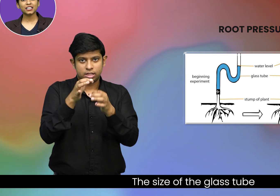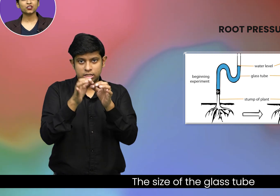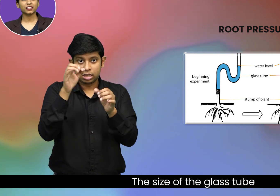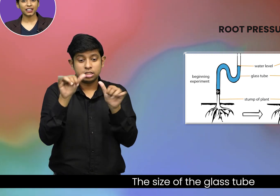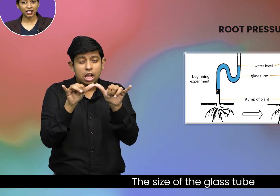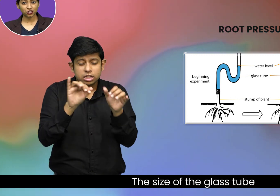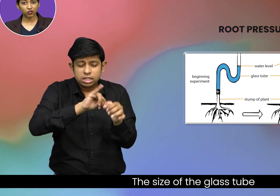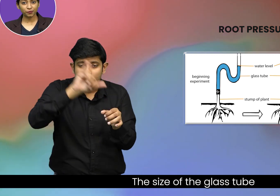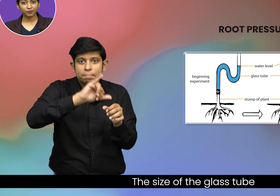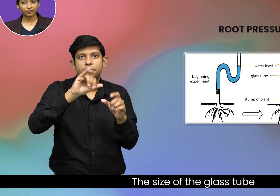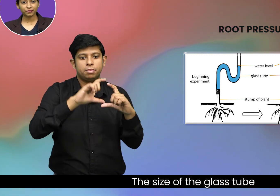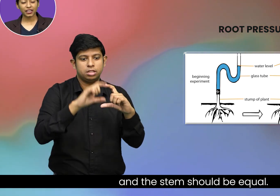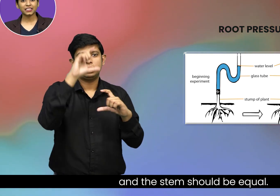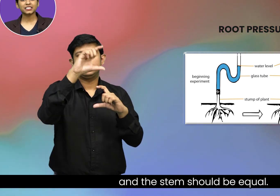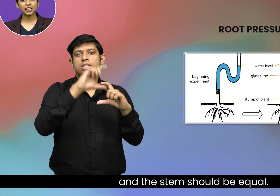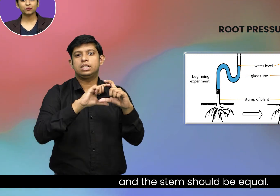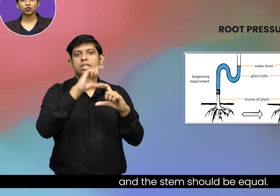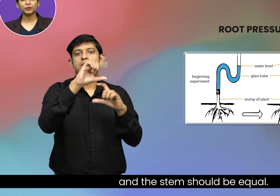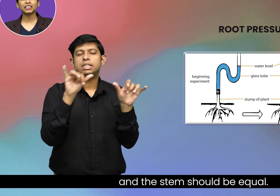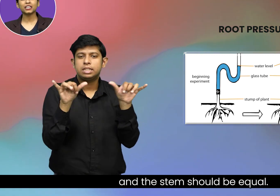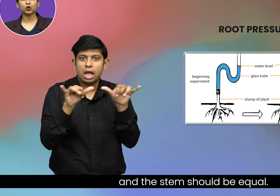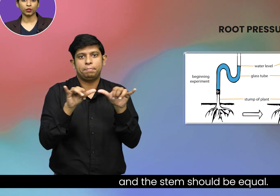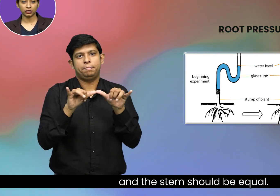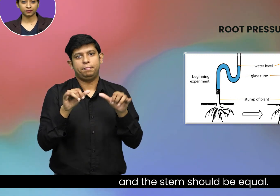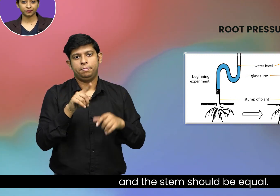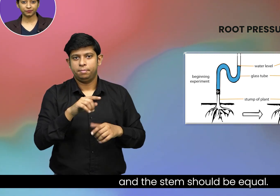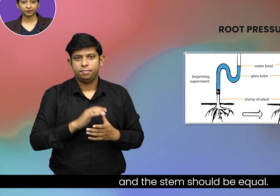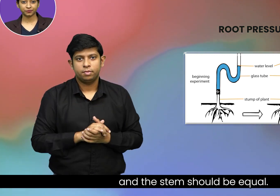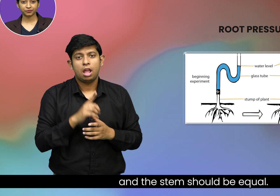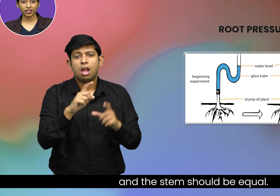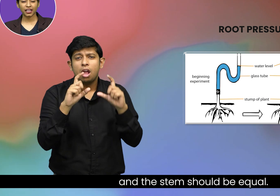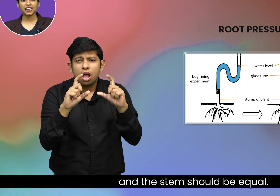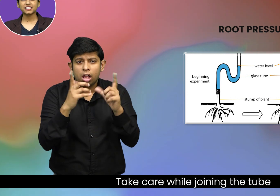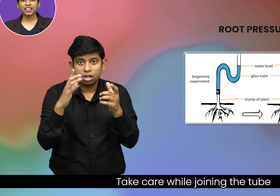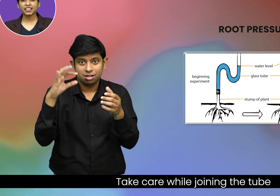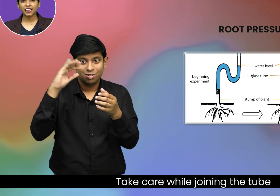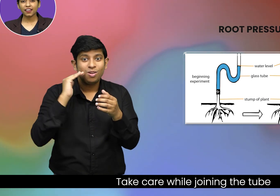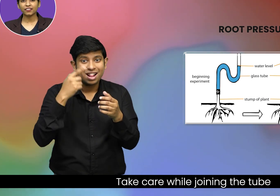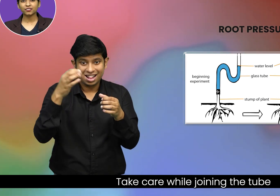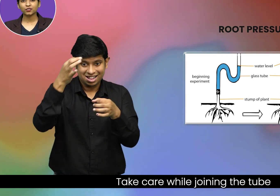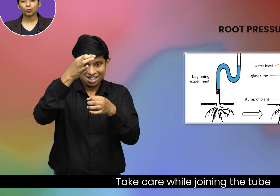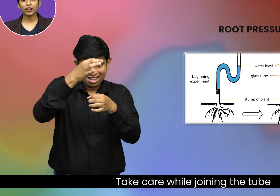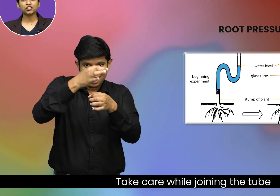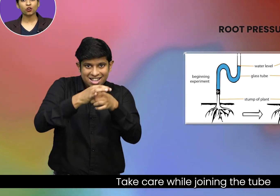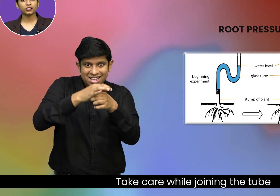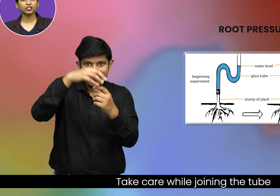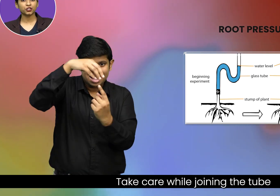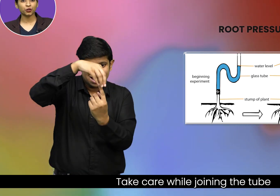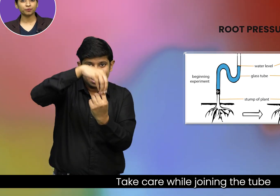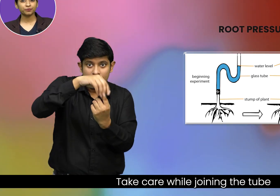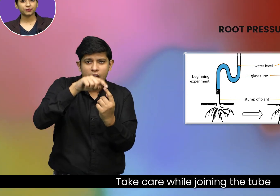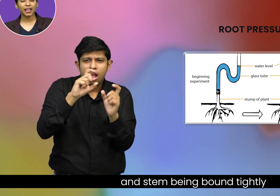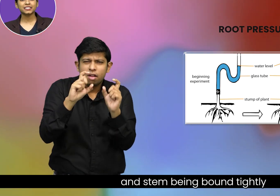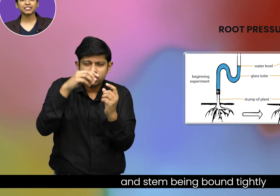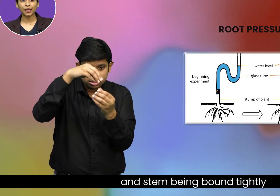The size of the glass tube and the stem should be equal. Take care while joining the